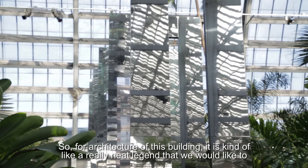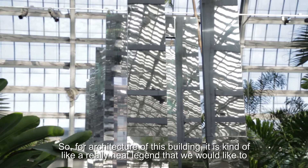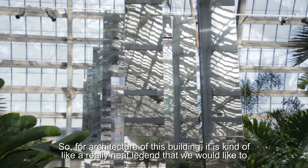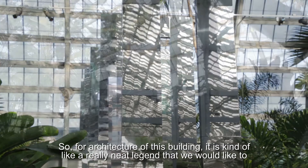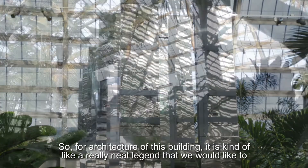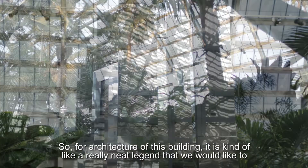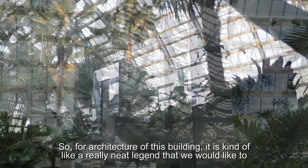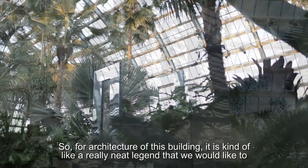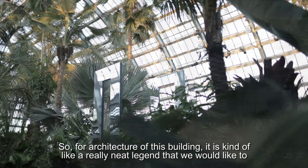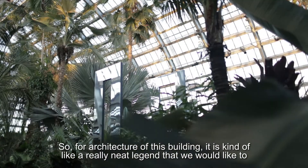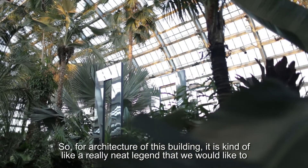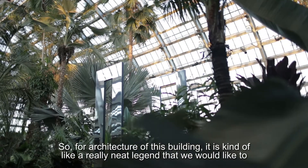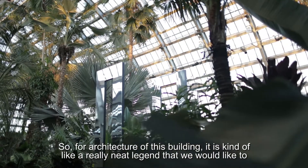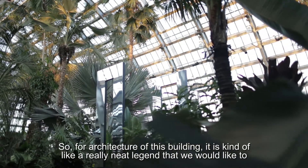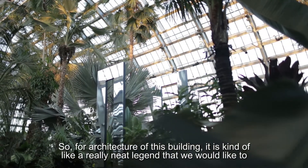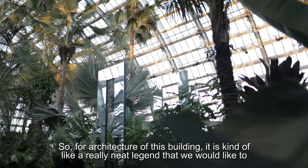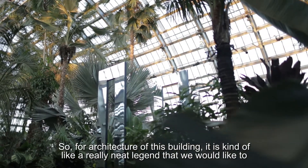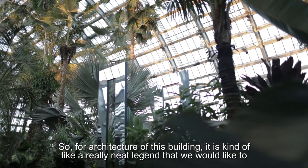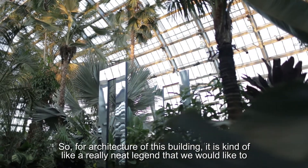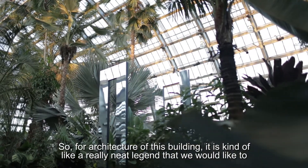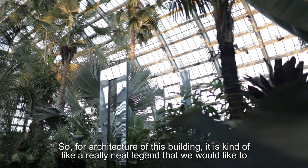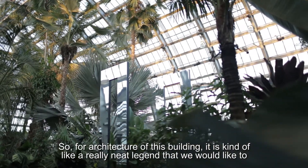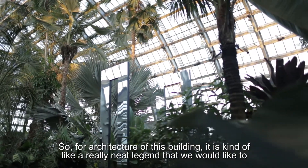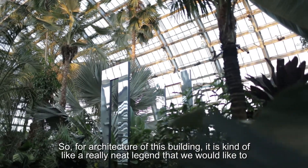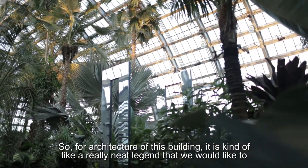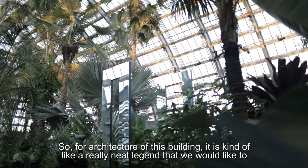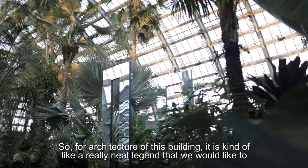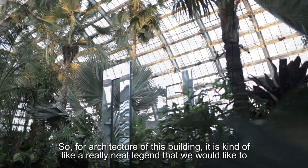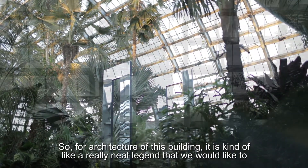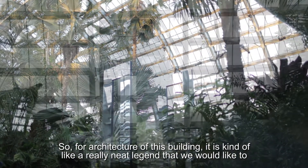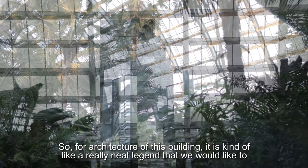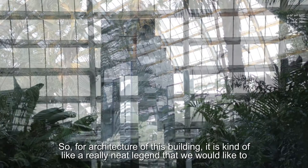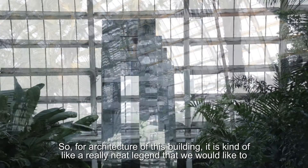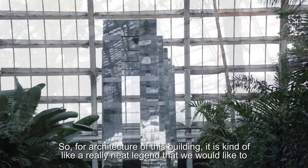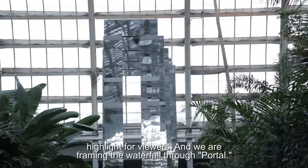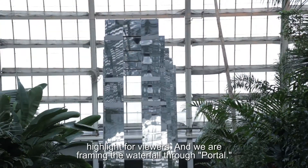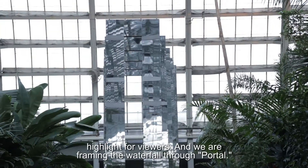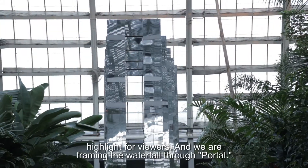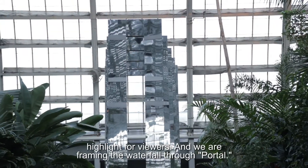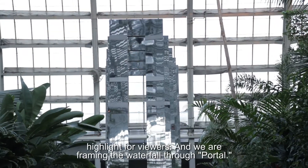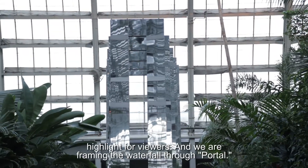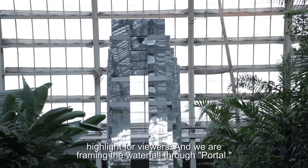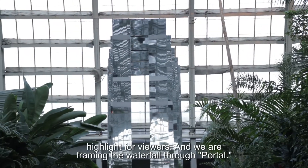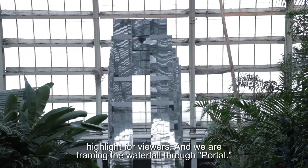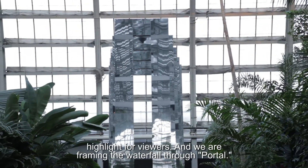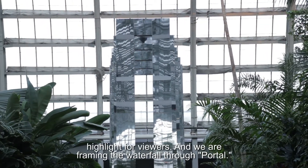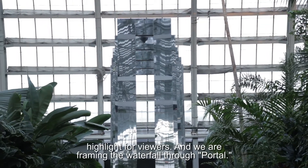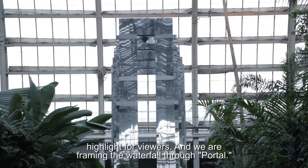and of this building, it is kind of like a really neat little legend that we would like to highlight for